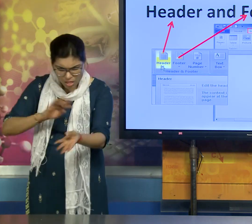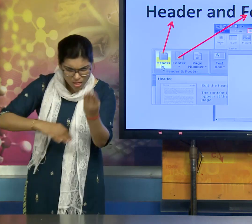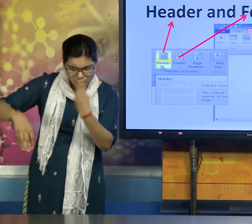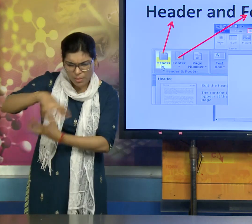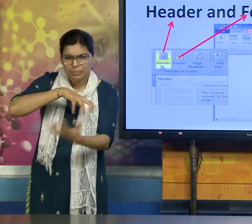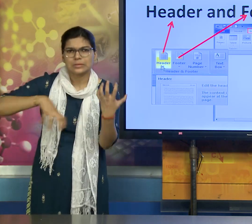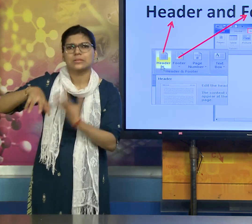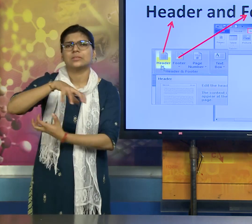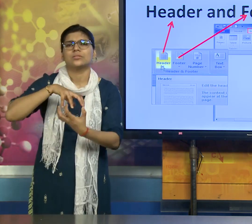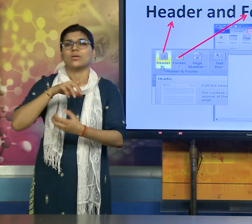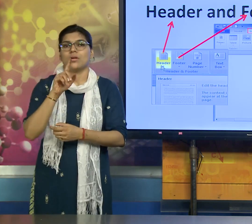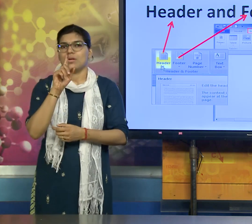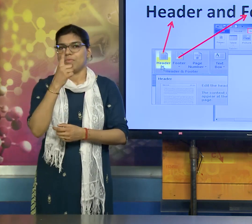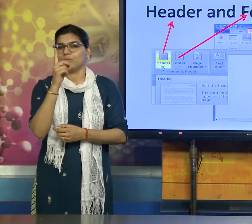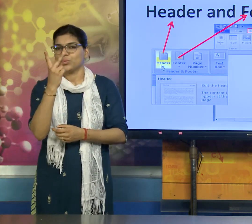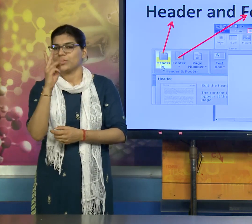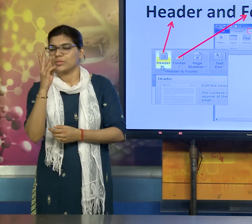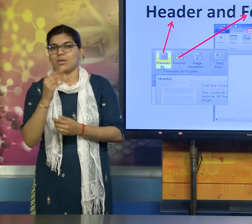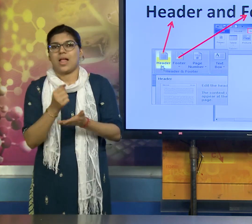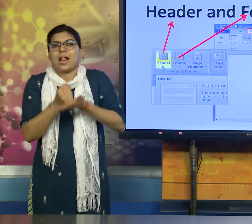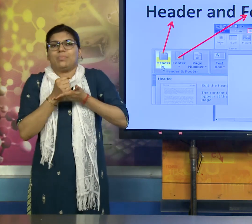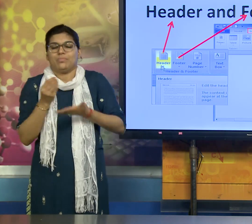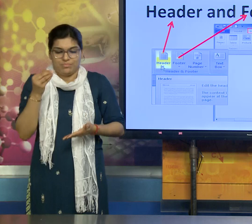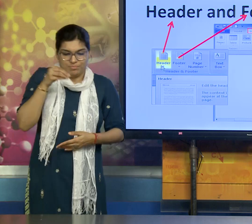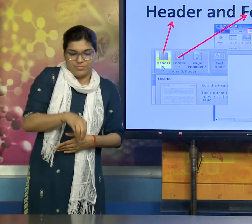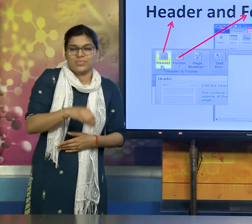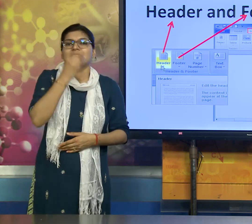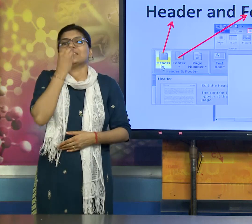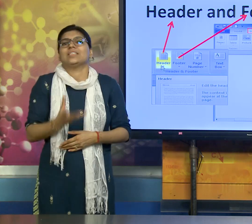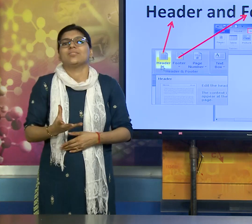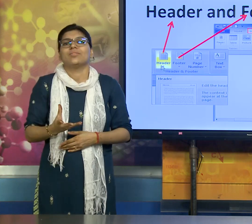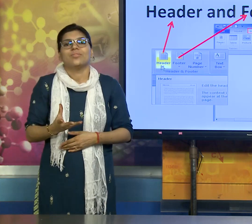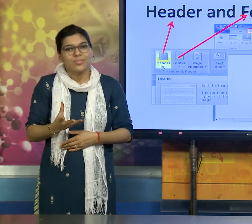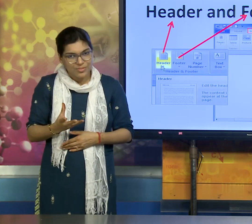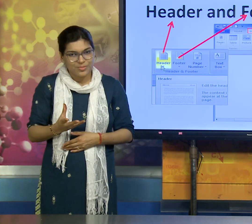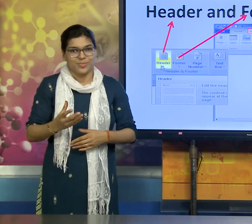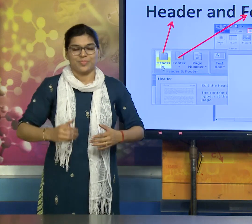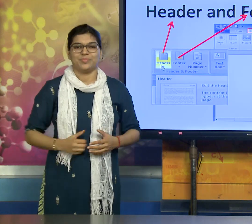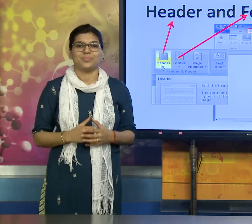and etc. So there will be no confusion while checking it out.